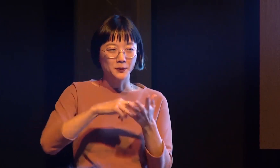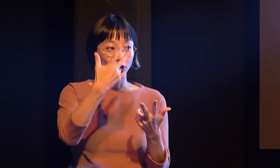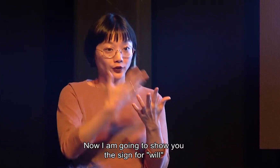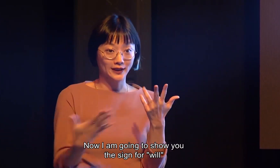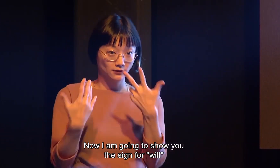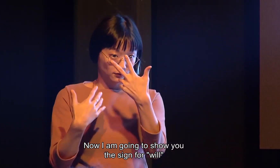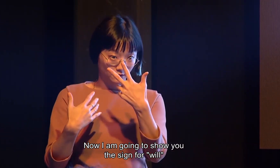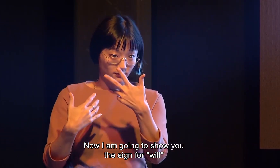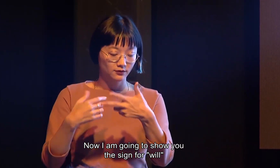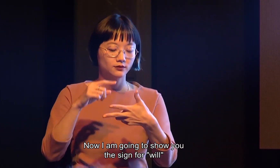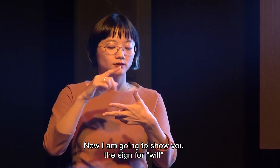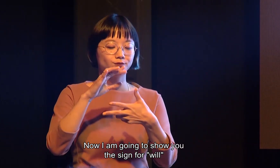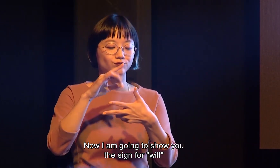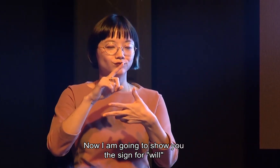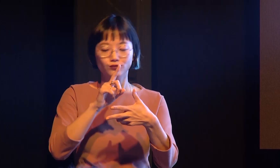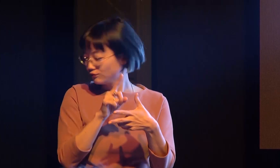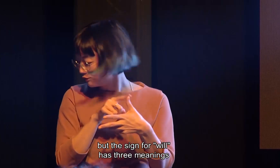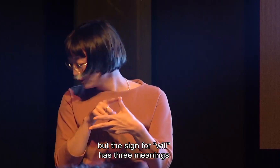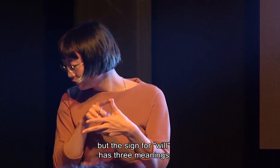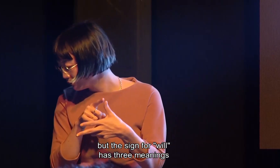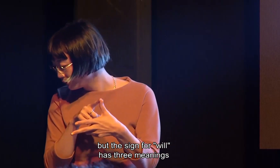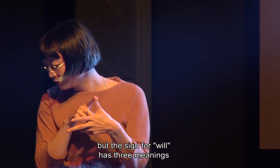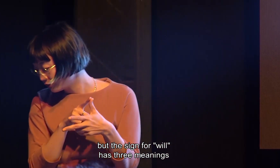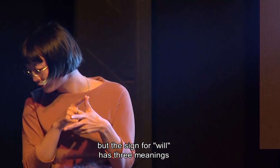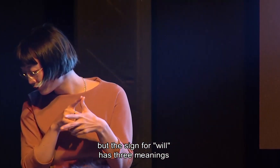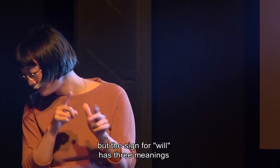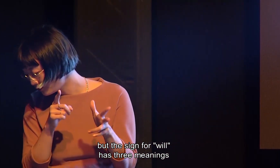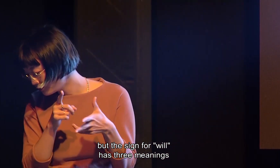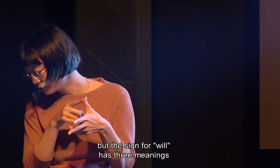Now I'm going to show you the sign for will, but the sign for will has three meanings.